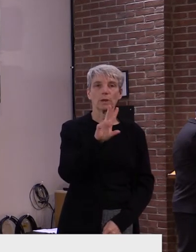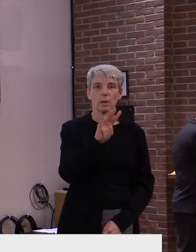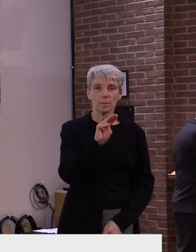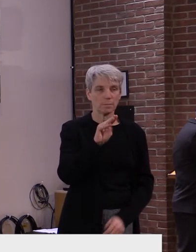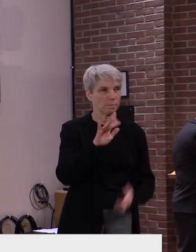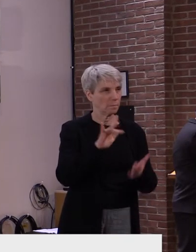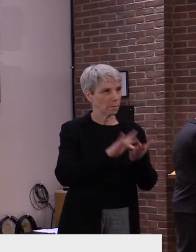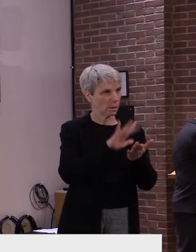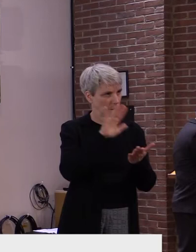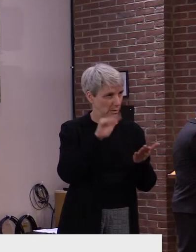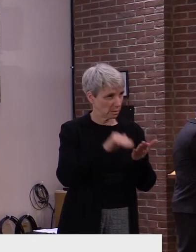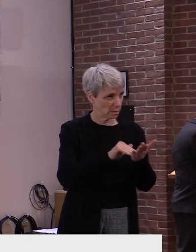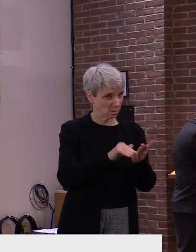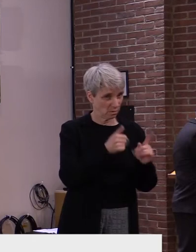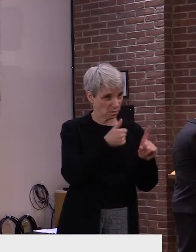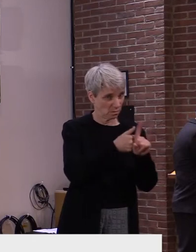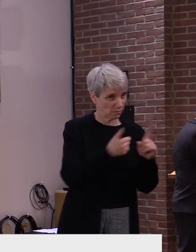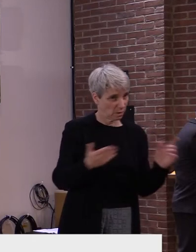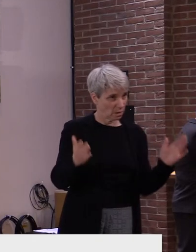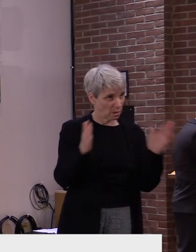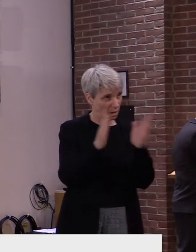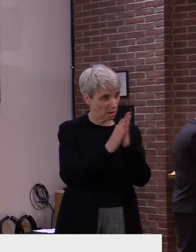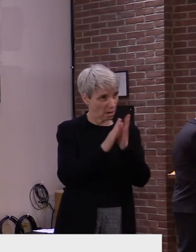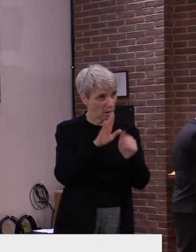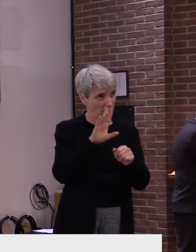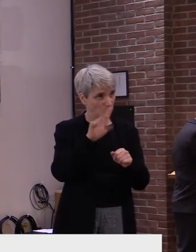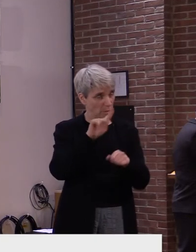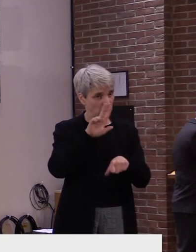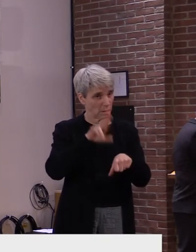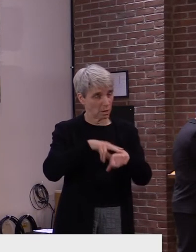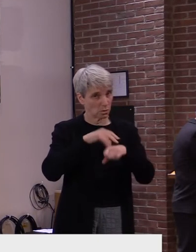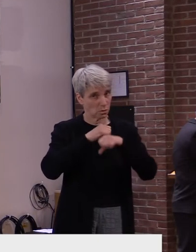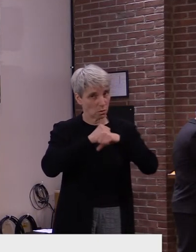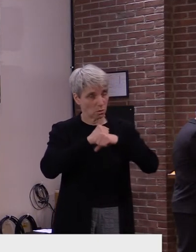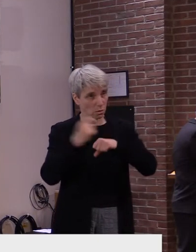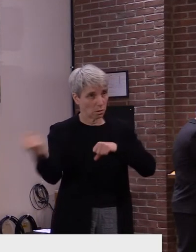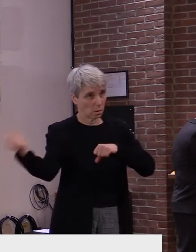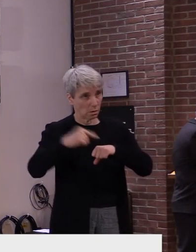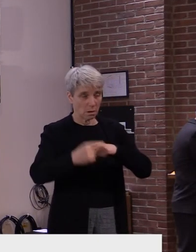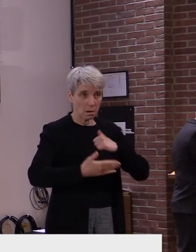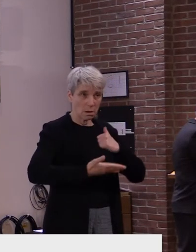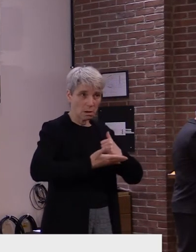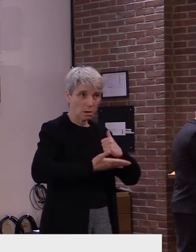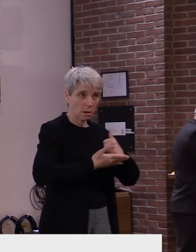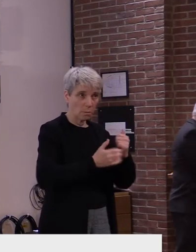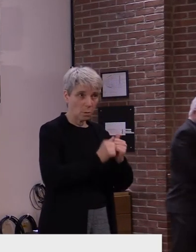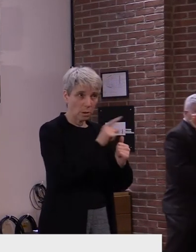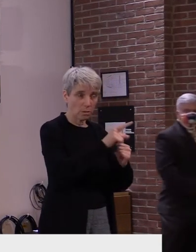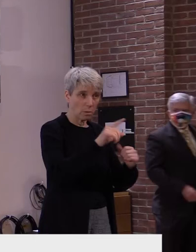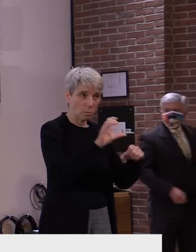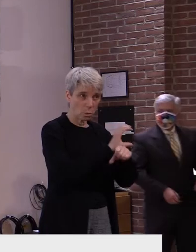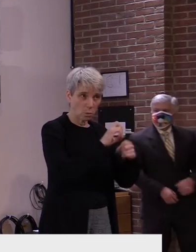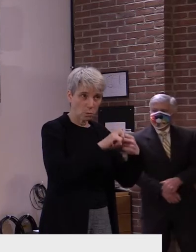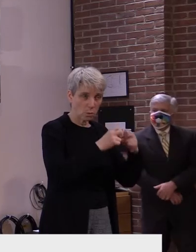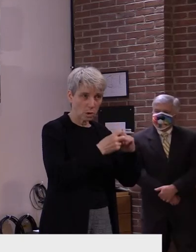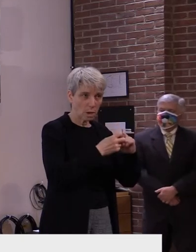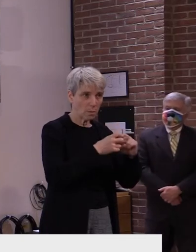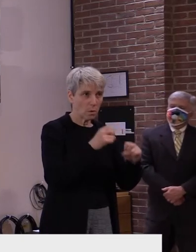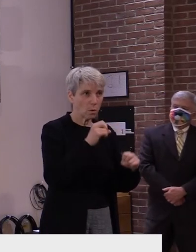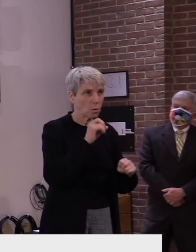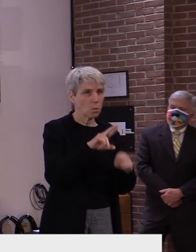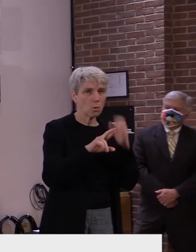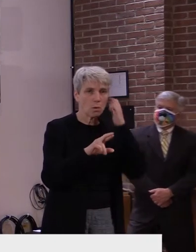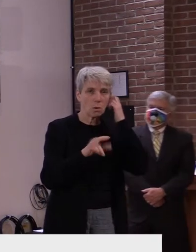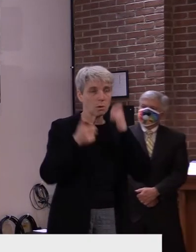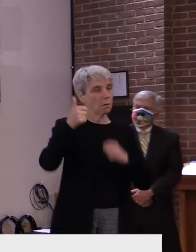ask the Vermont National Guard for the computer help, or was it the National Guard themselves that has to be activated to